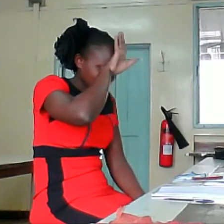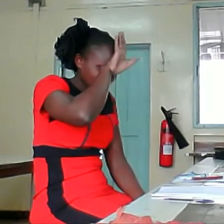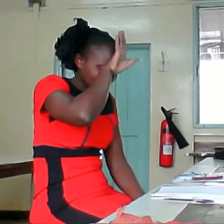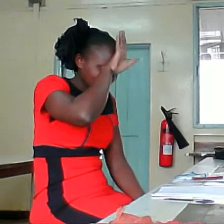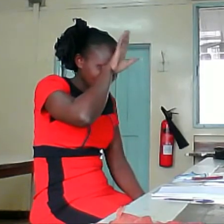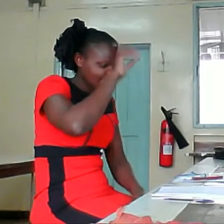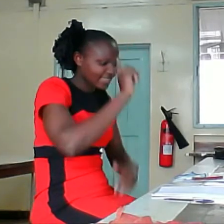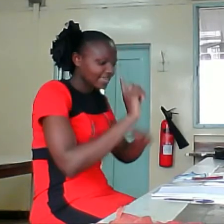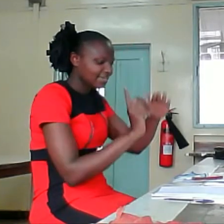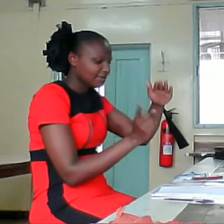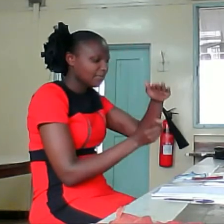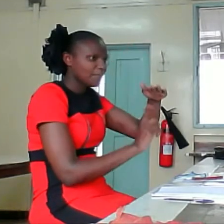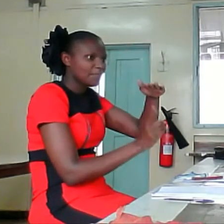disappointed. Then